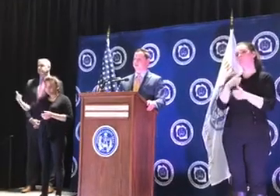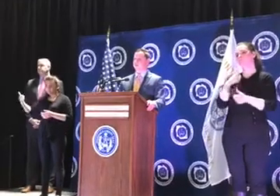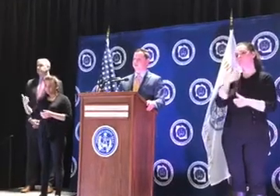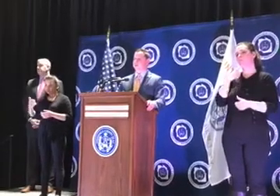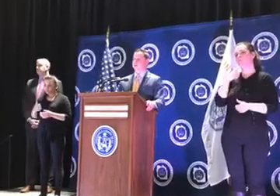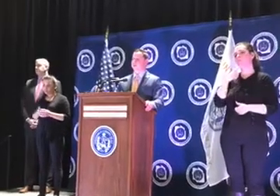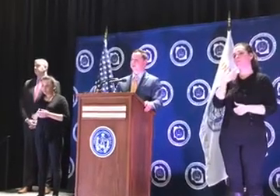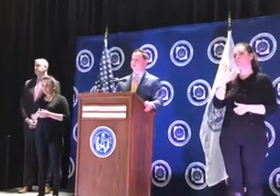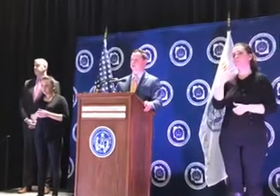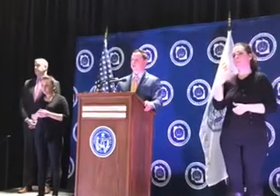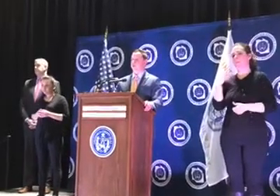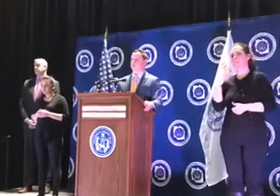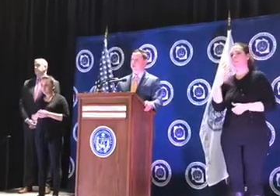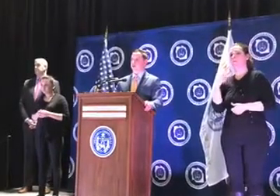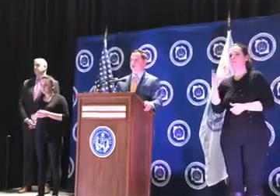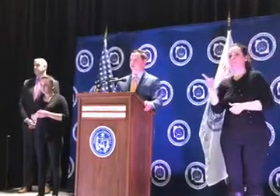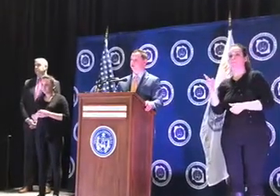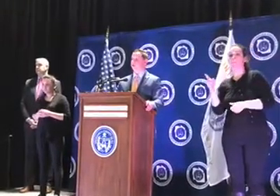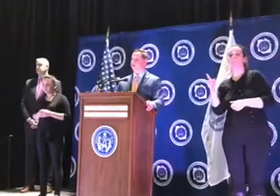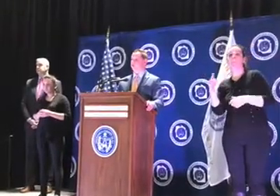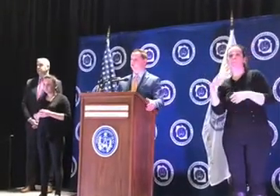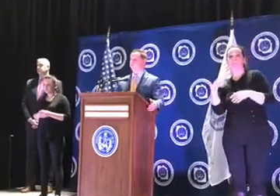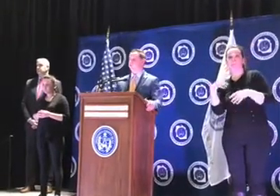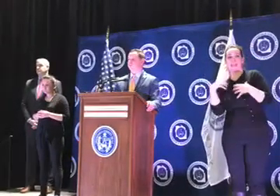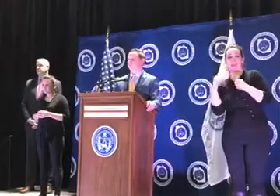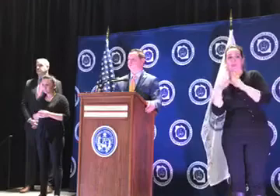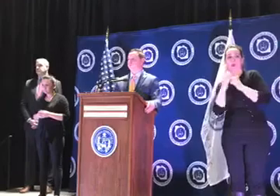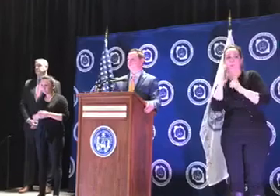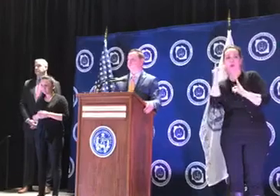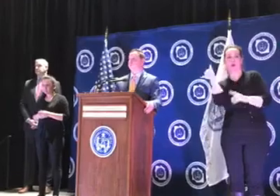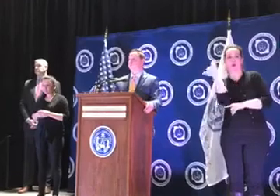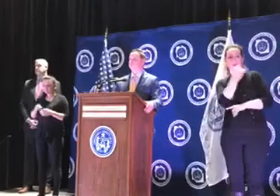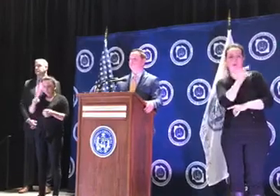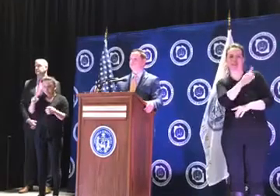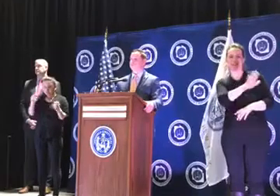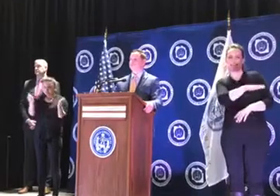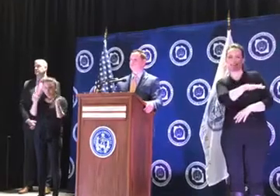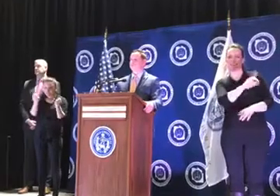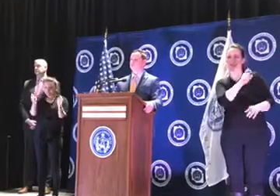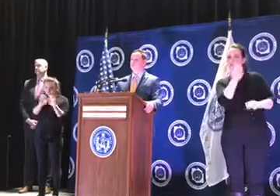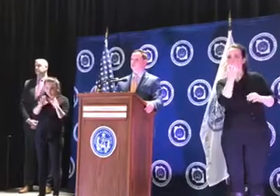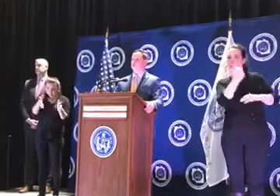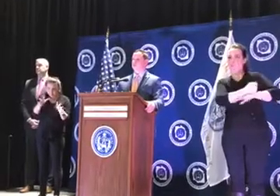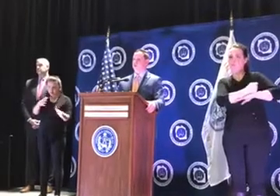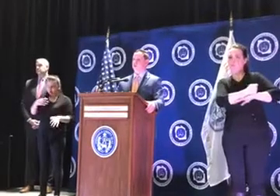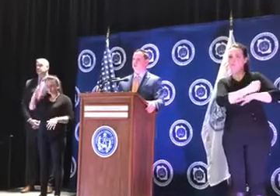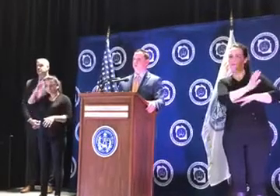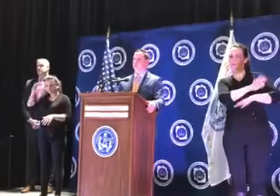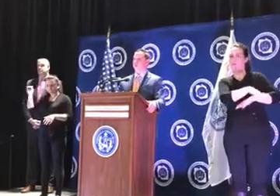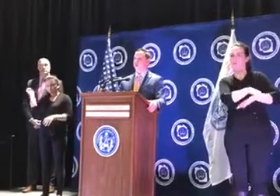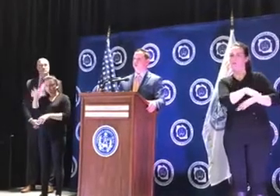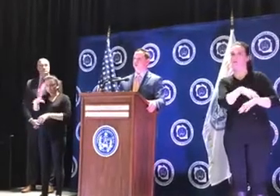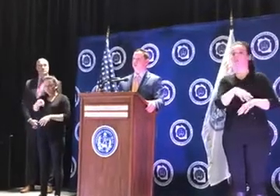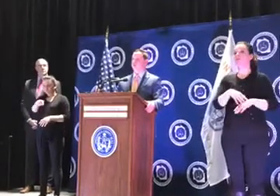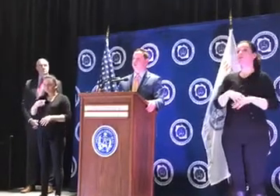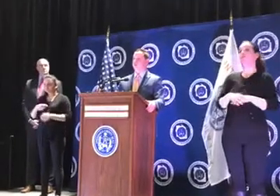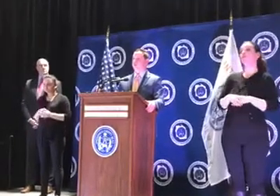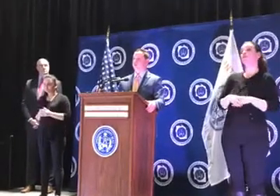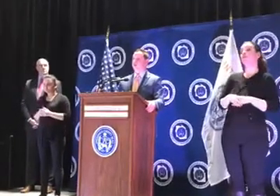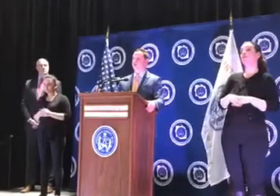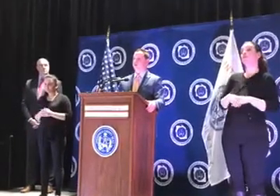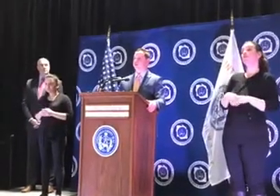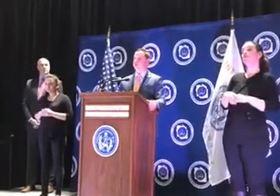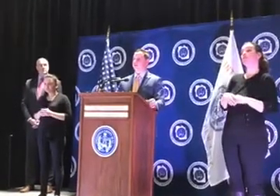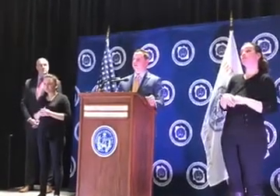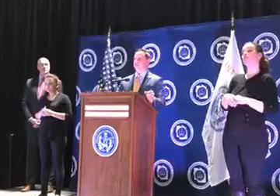wasn't being taken seriously, we would send out the sheriffs. Have you had any complaints to that? We're getting